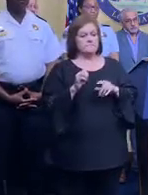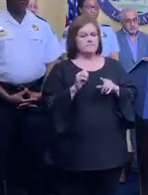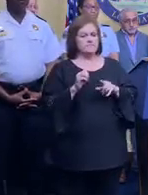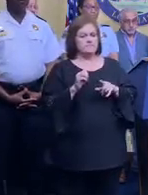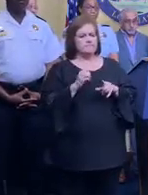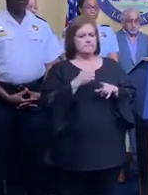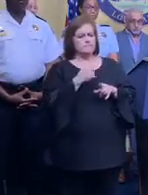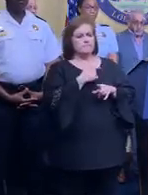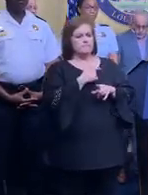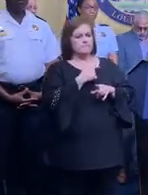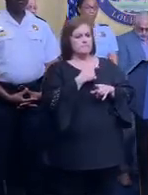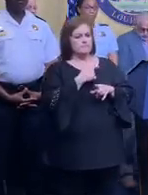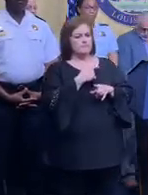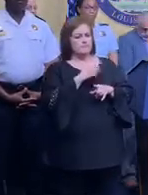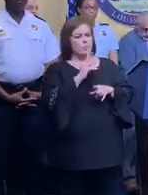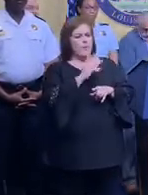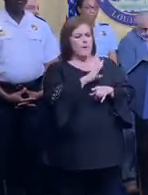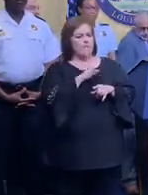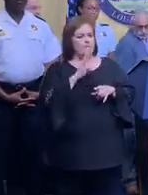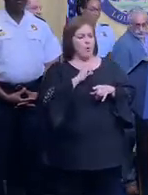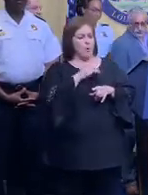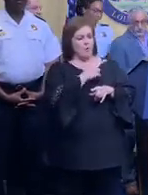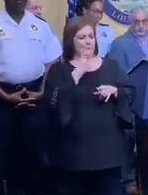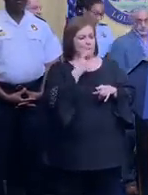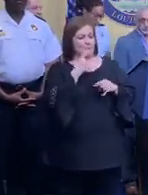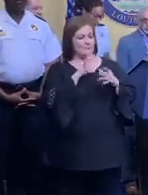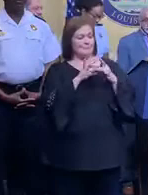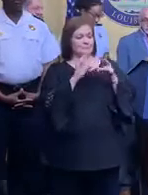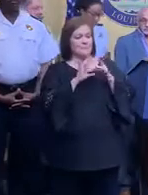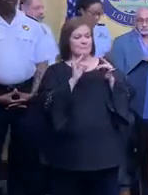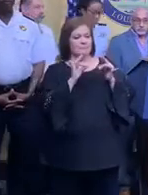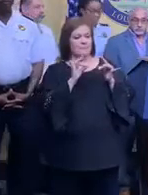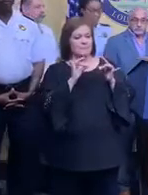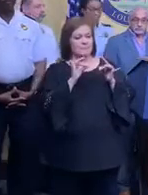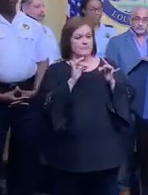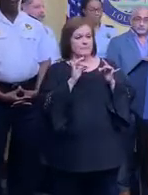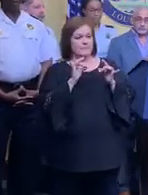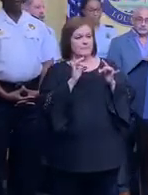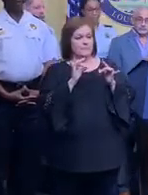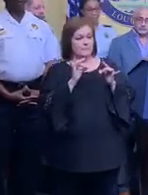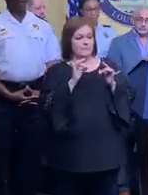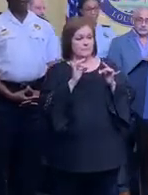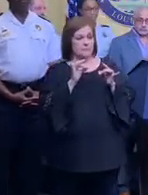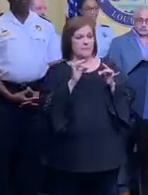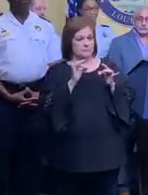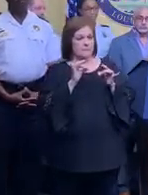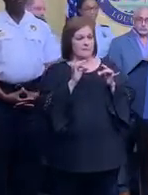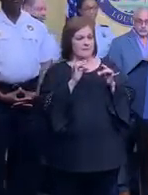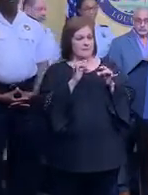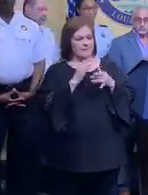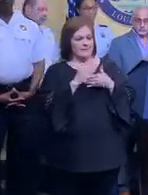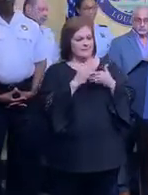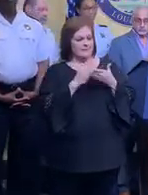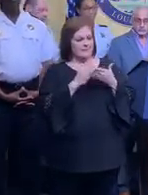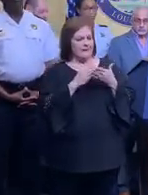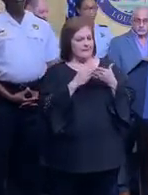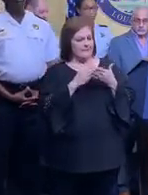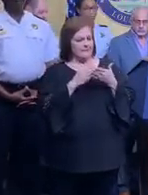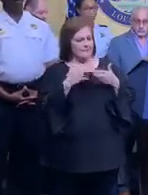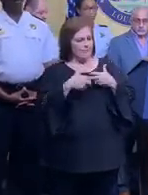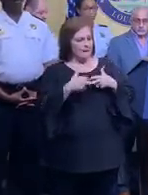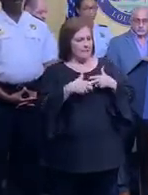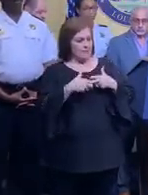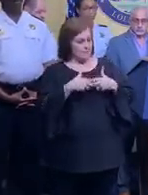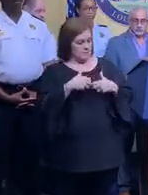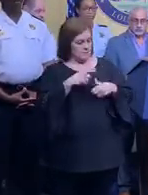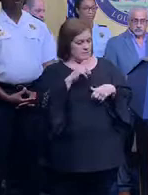Gassan Corban. In an interview earlier today, you mentioned that there were some minor issues that always pop up in these types of